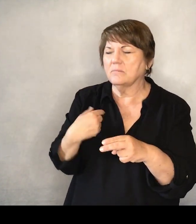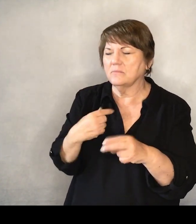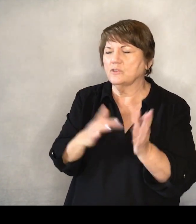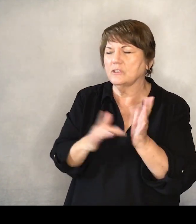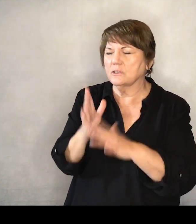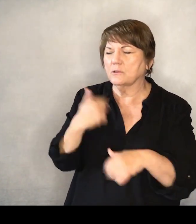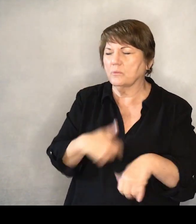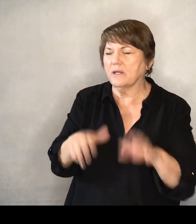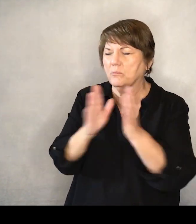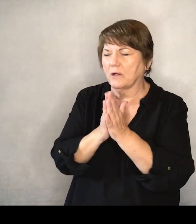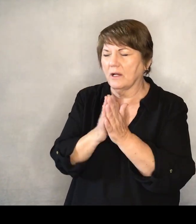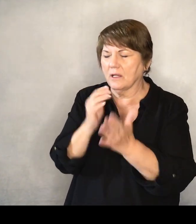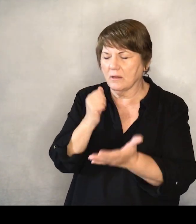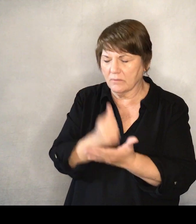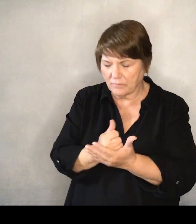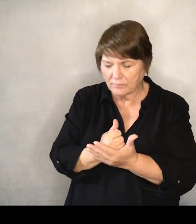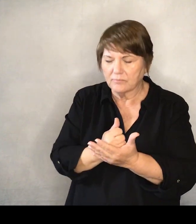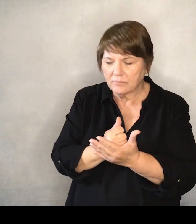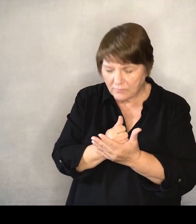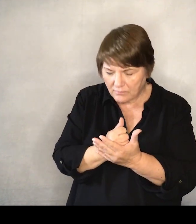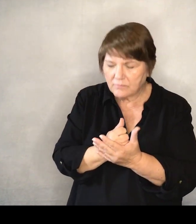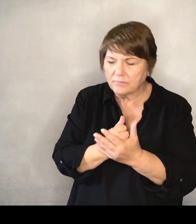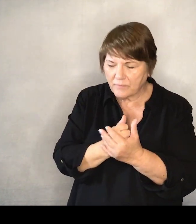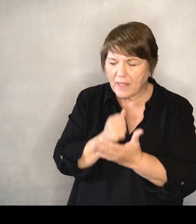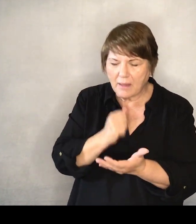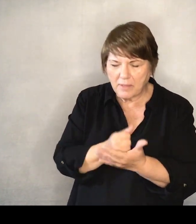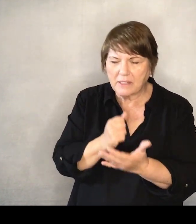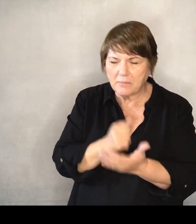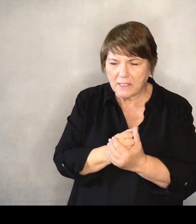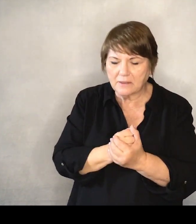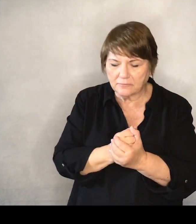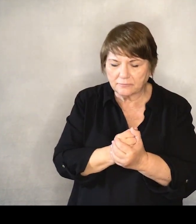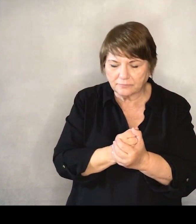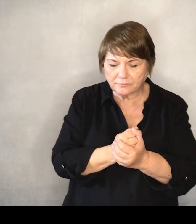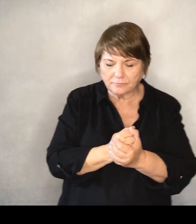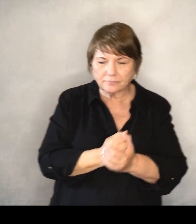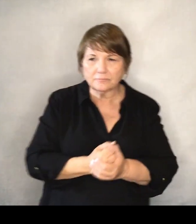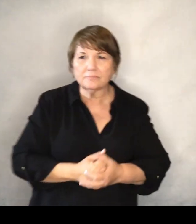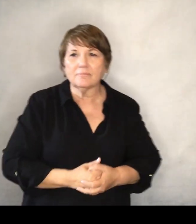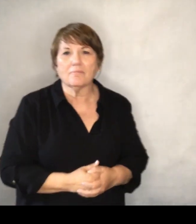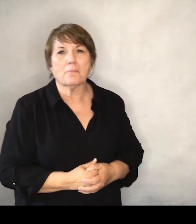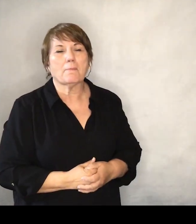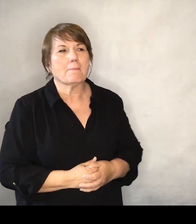this. Amen. Amen.